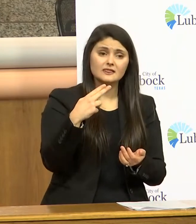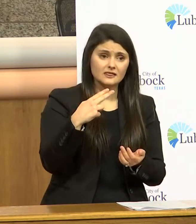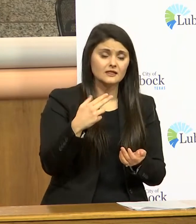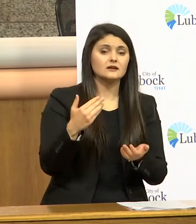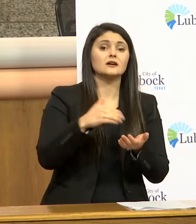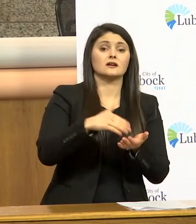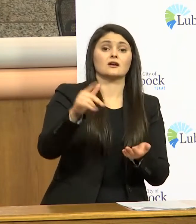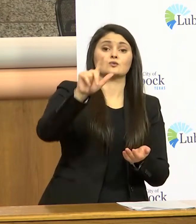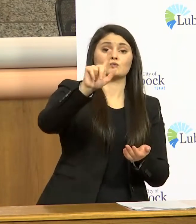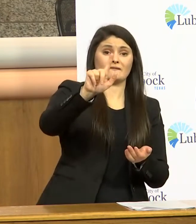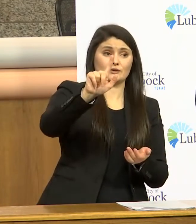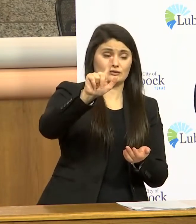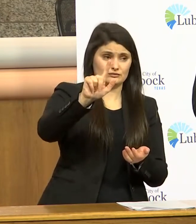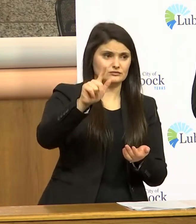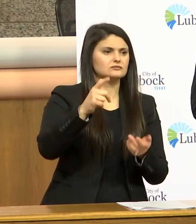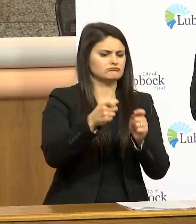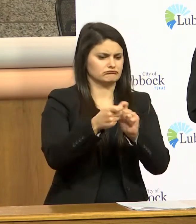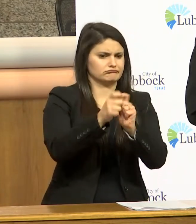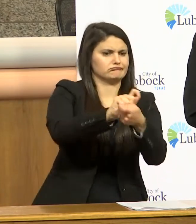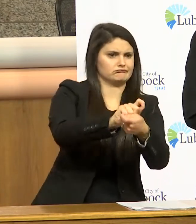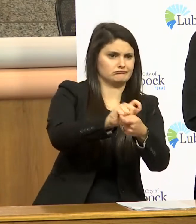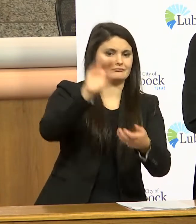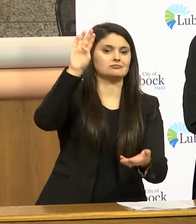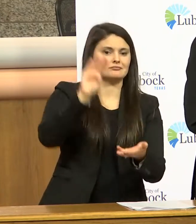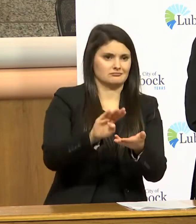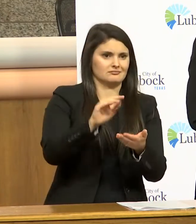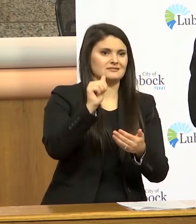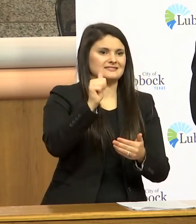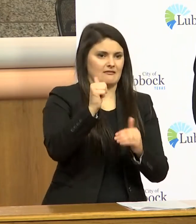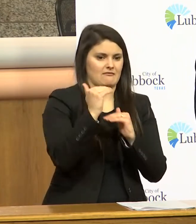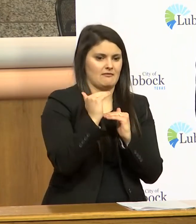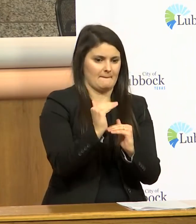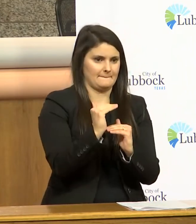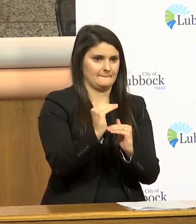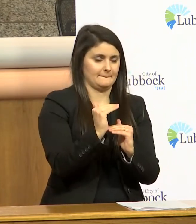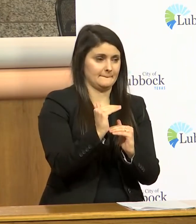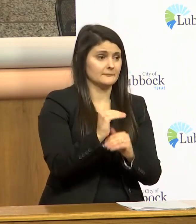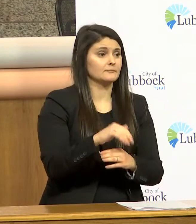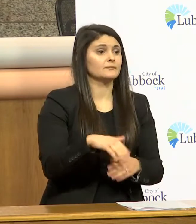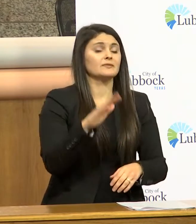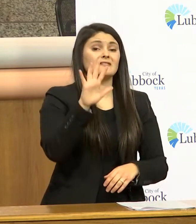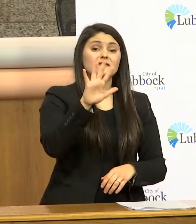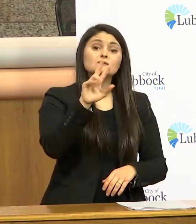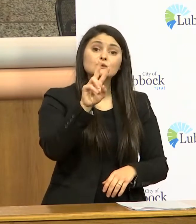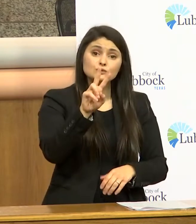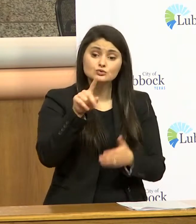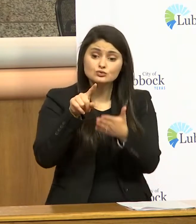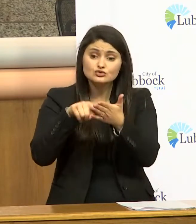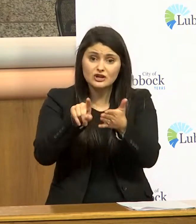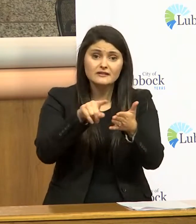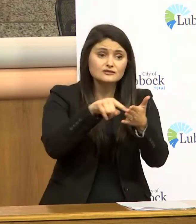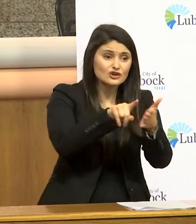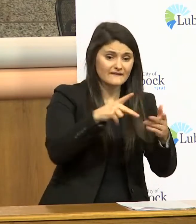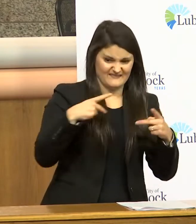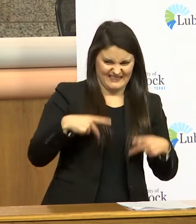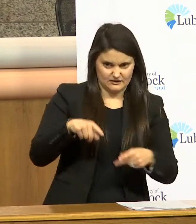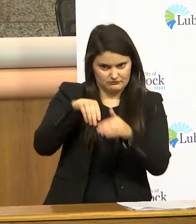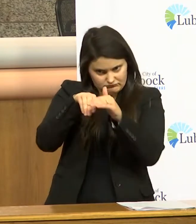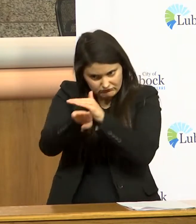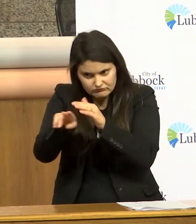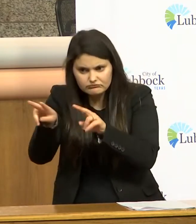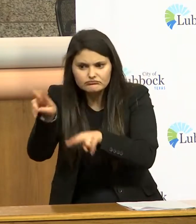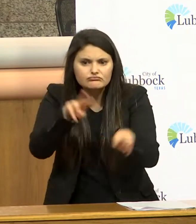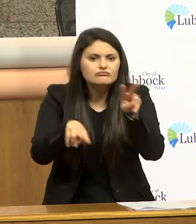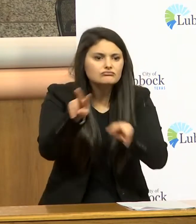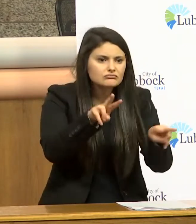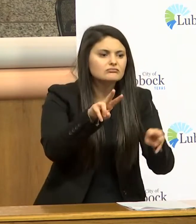did it on the 21st so now we've changed we're down to the 10 limit we did 52 physical checks on the